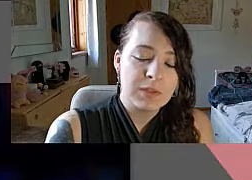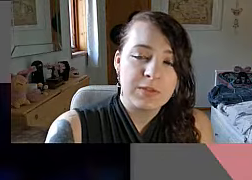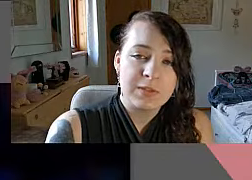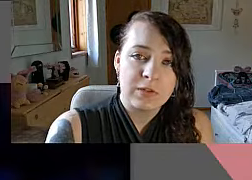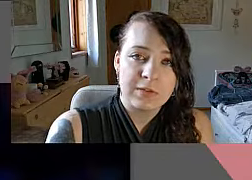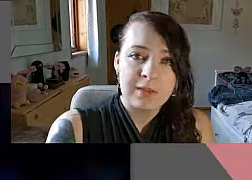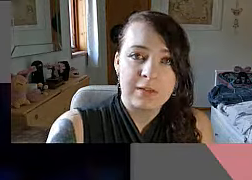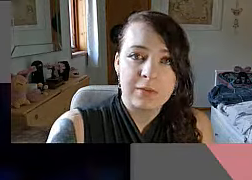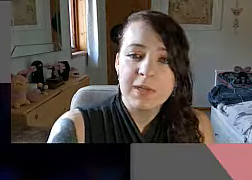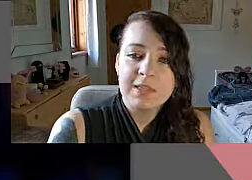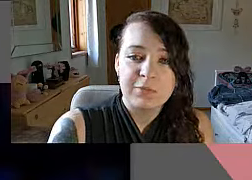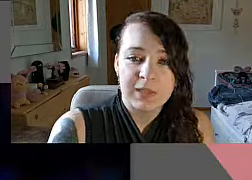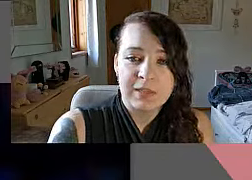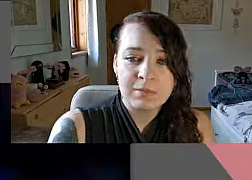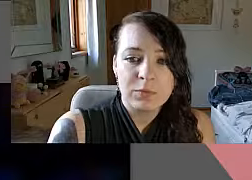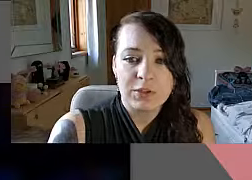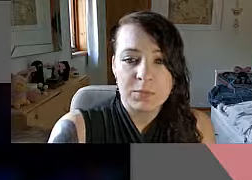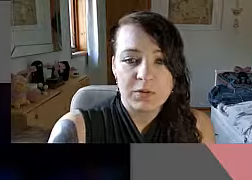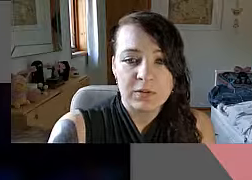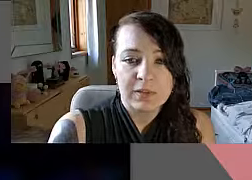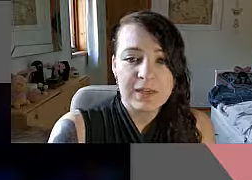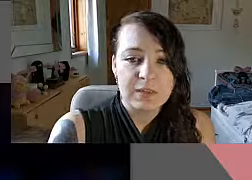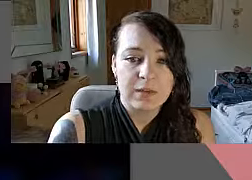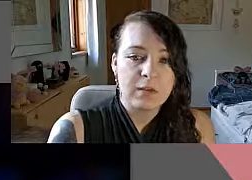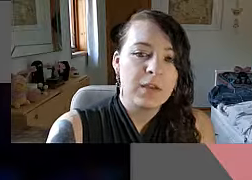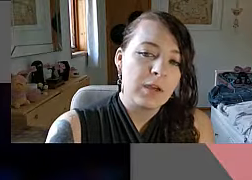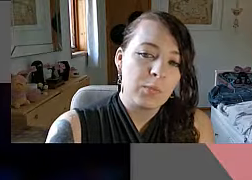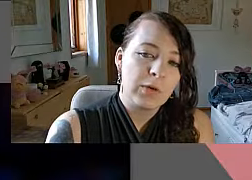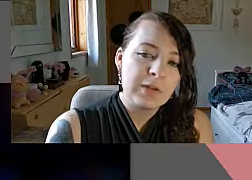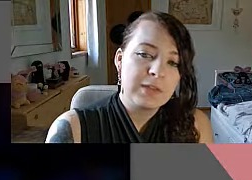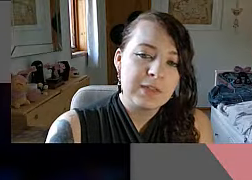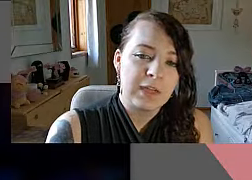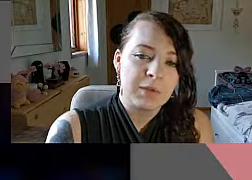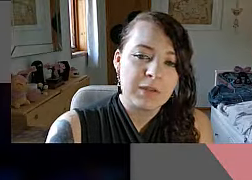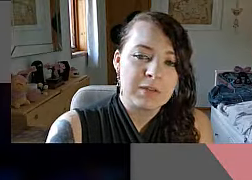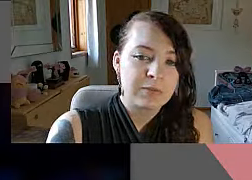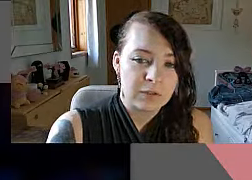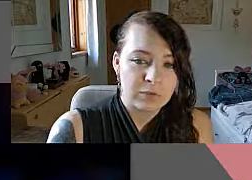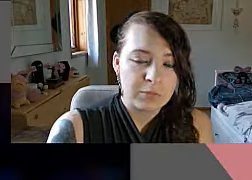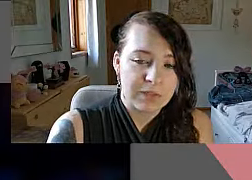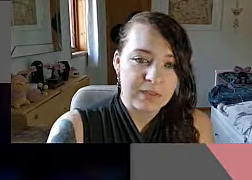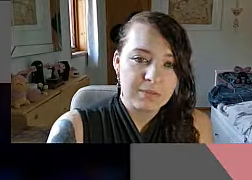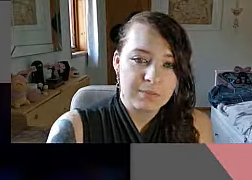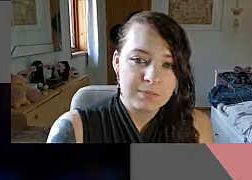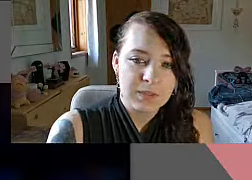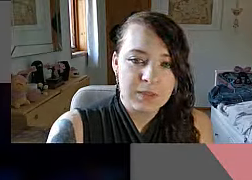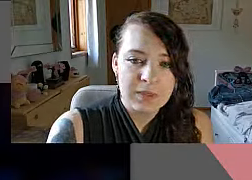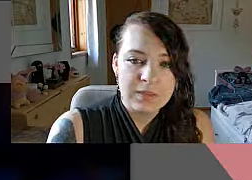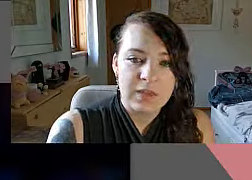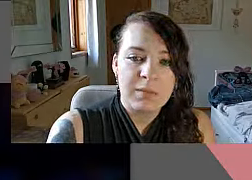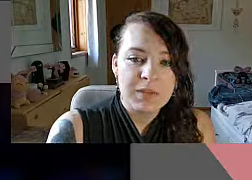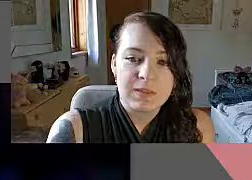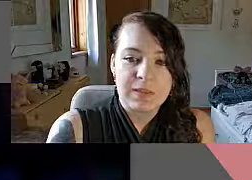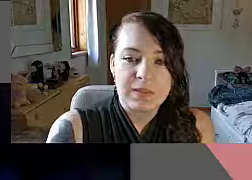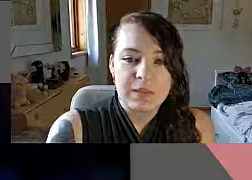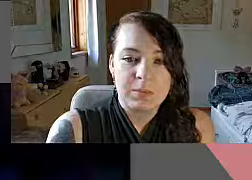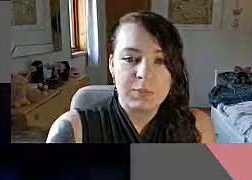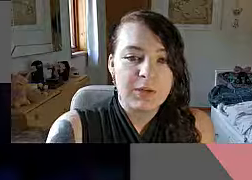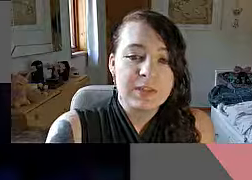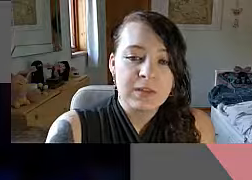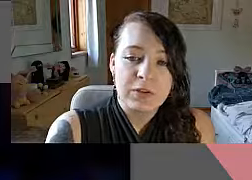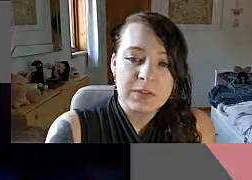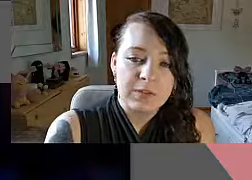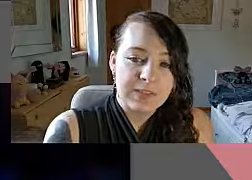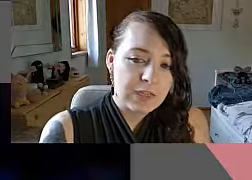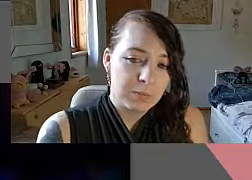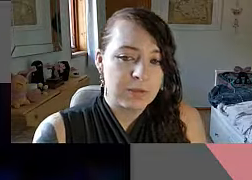them can be used in online and competitive play, which is modern and classic, and 1, dynamic, is for local play. Dynamic says that by